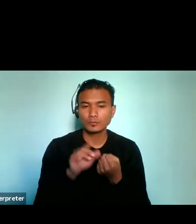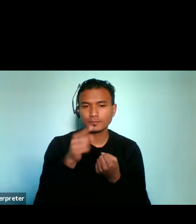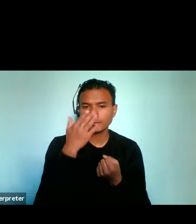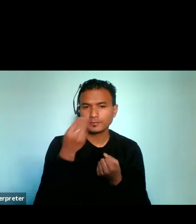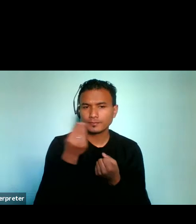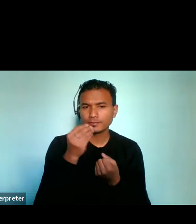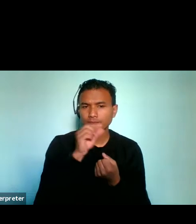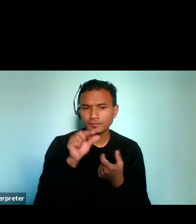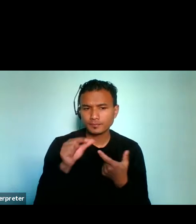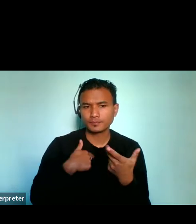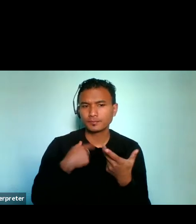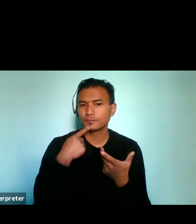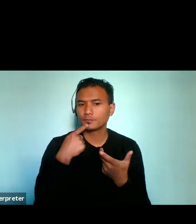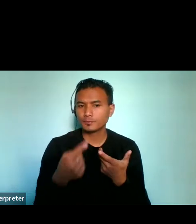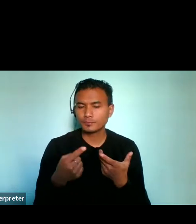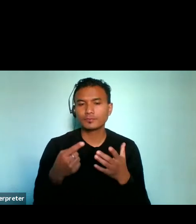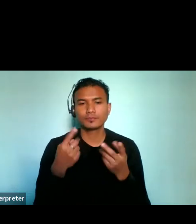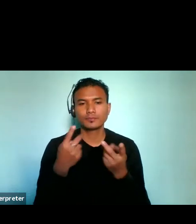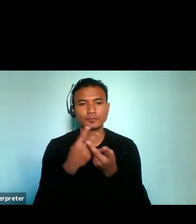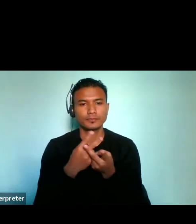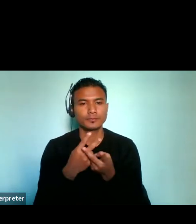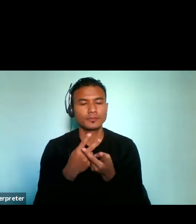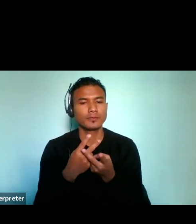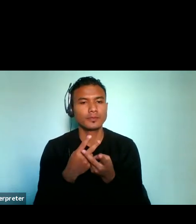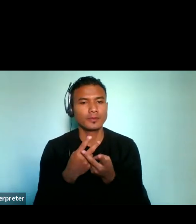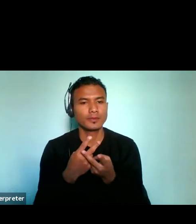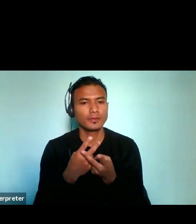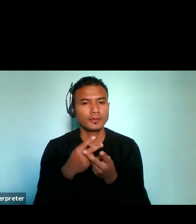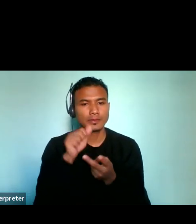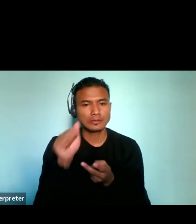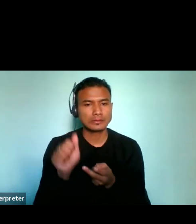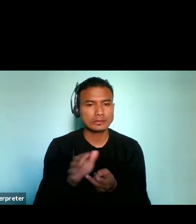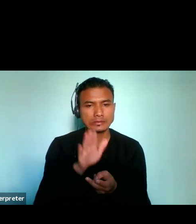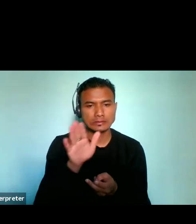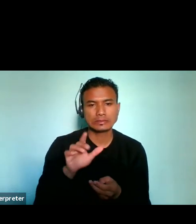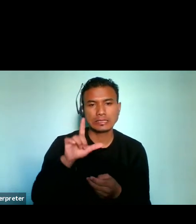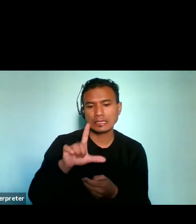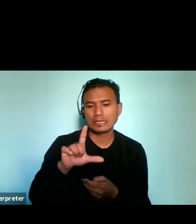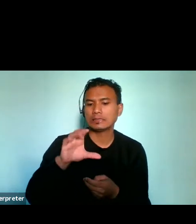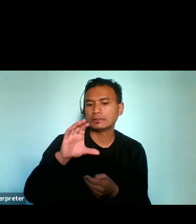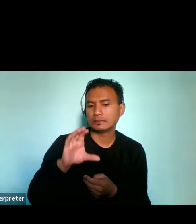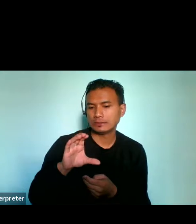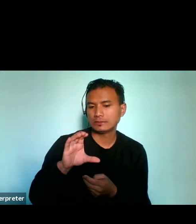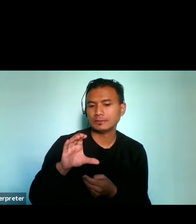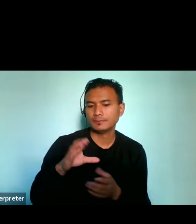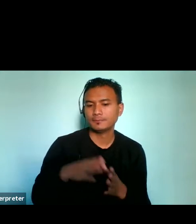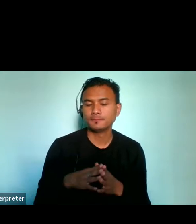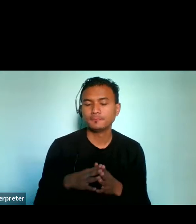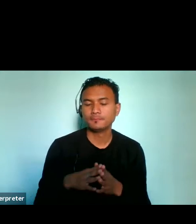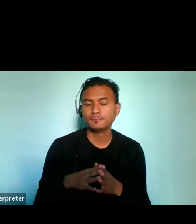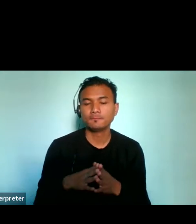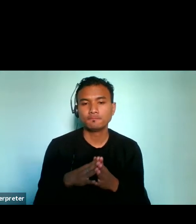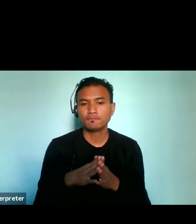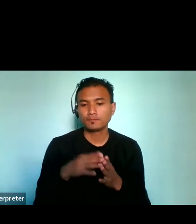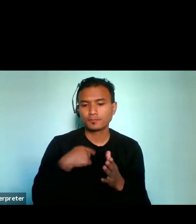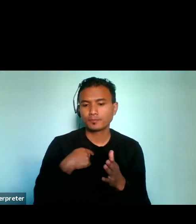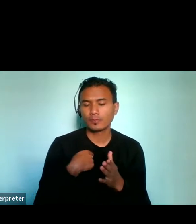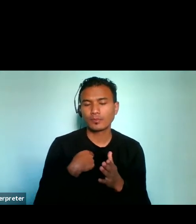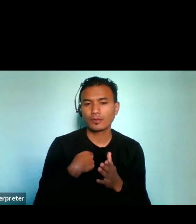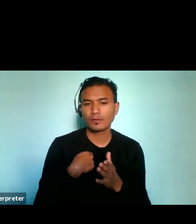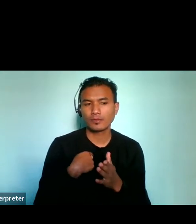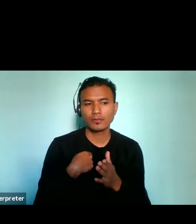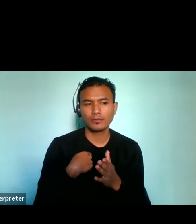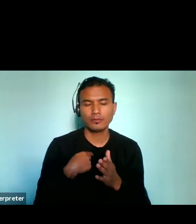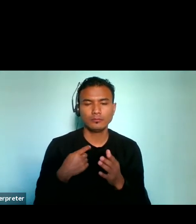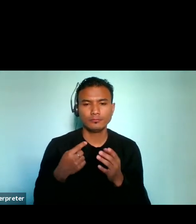this Asia Land Forum. First thing is that, of course, I'm also definitely quite impressed with the